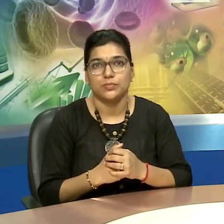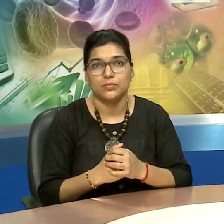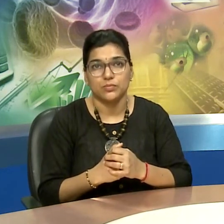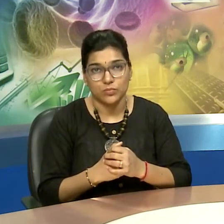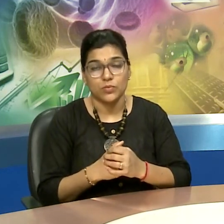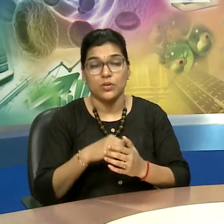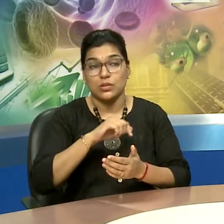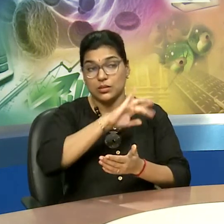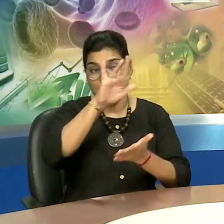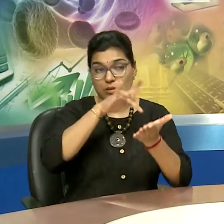14th point,